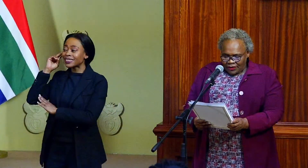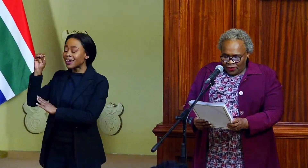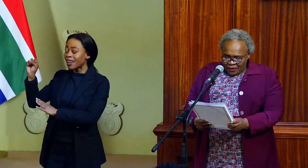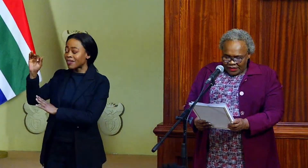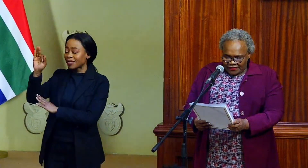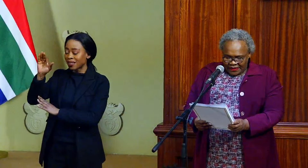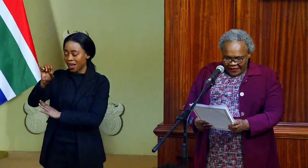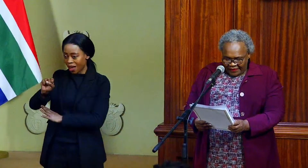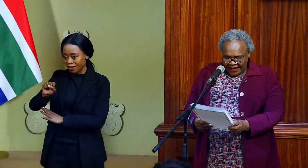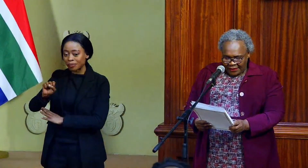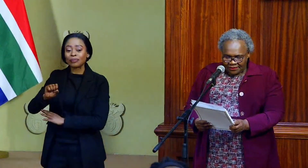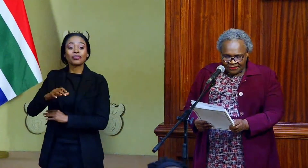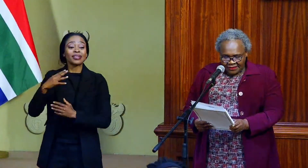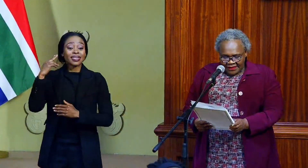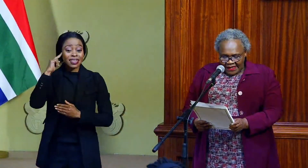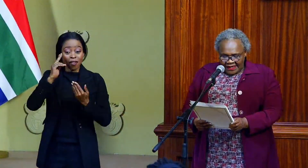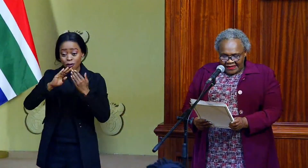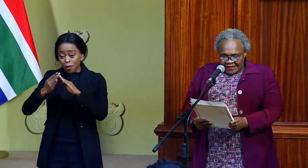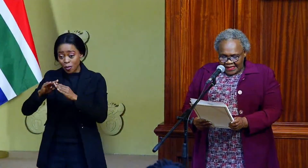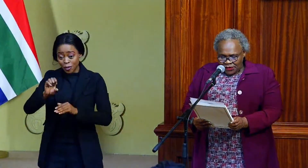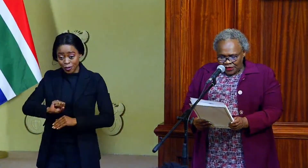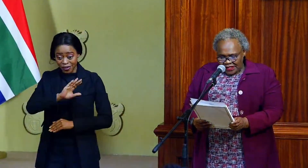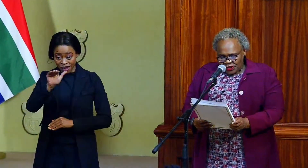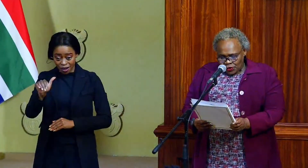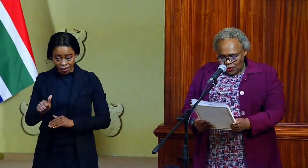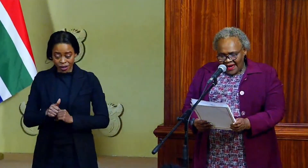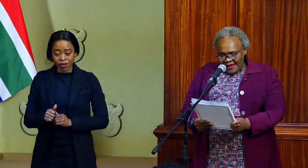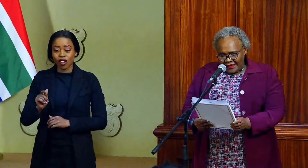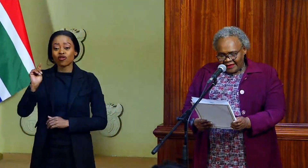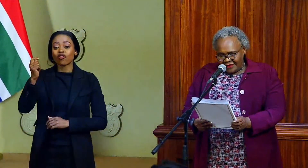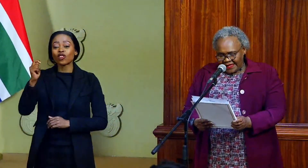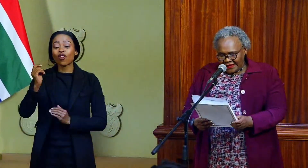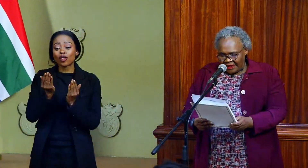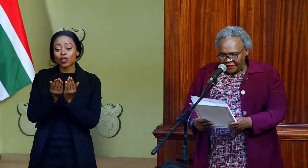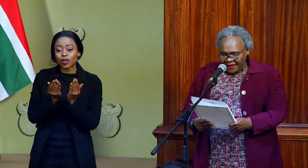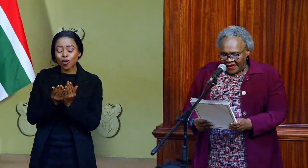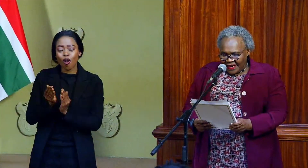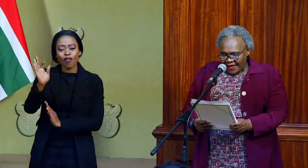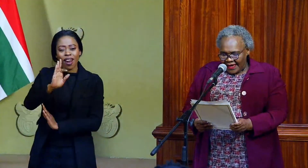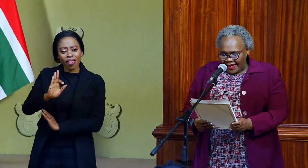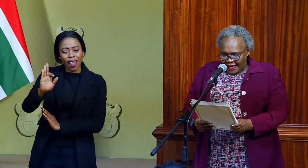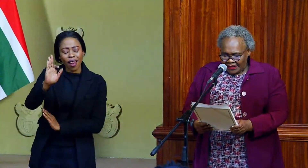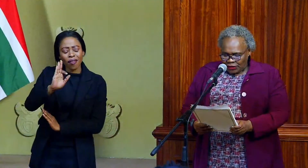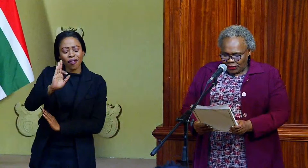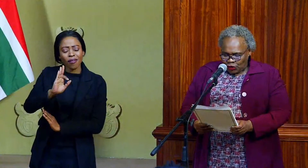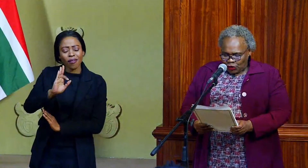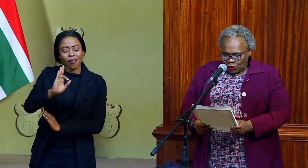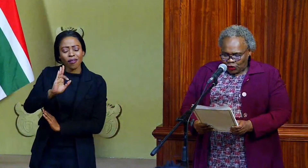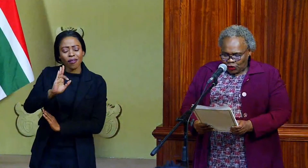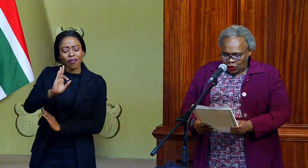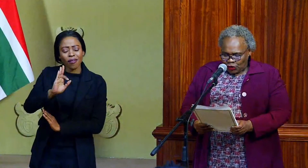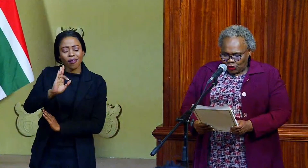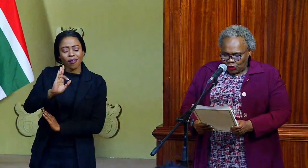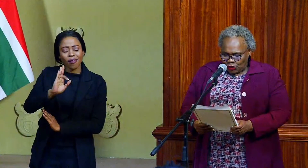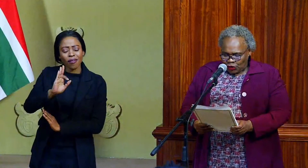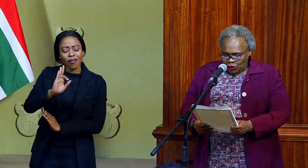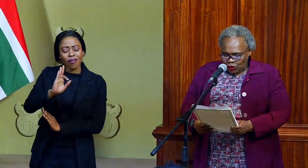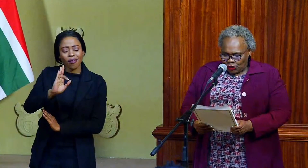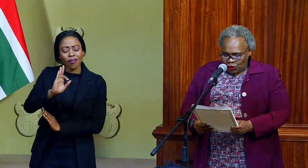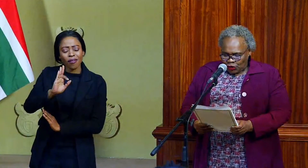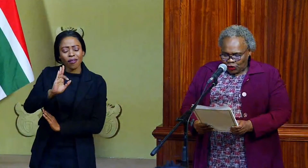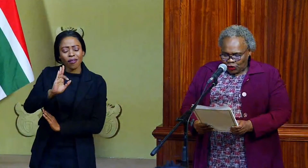the Deaf Community of South Africa, the Trans Orange School, Philadelphia, and Dominican Schools for